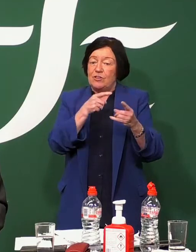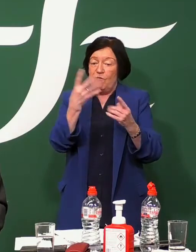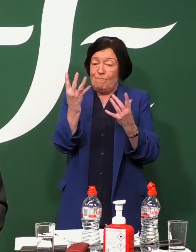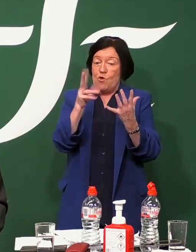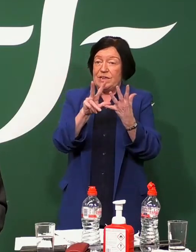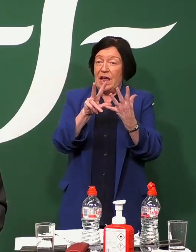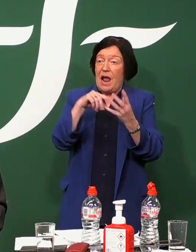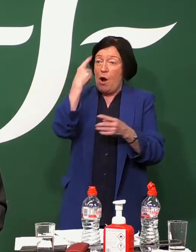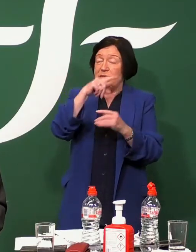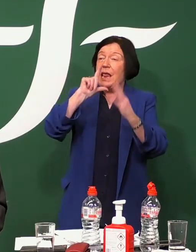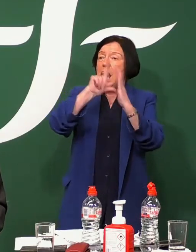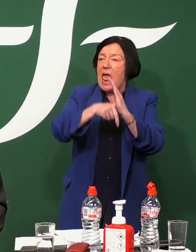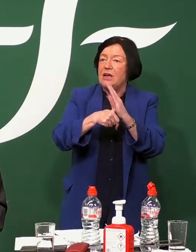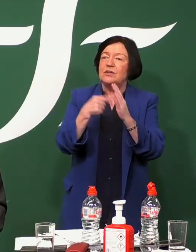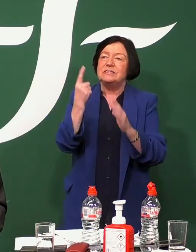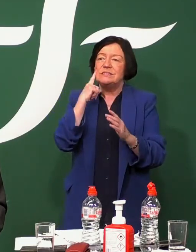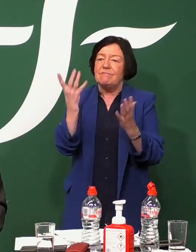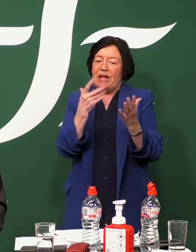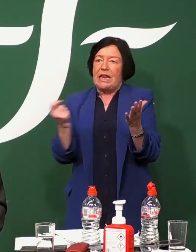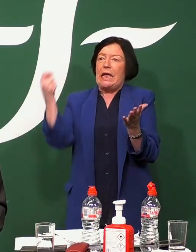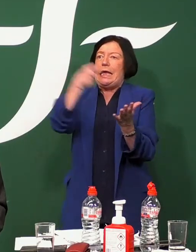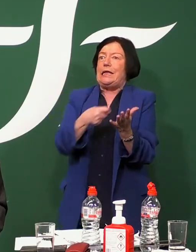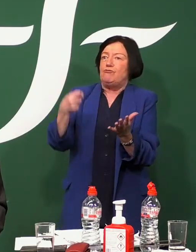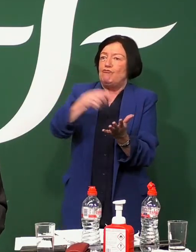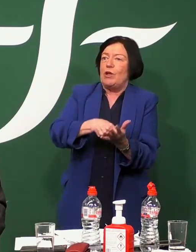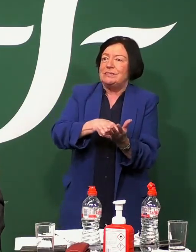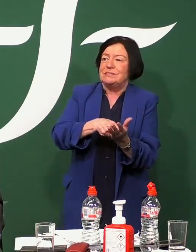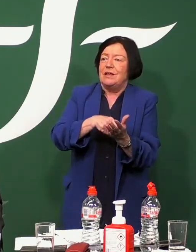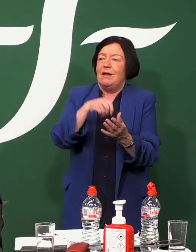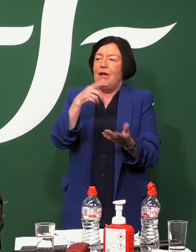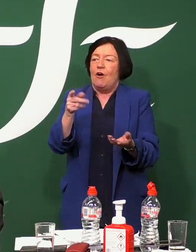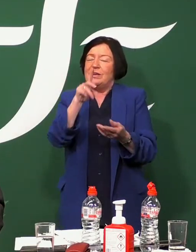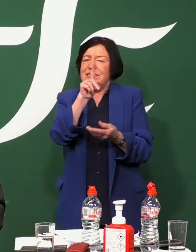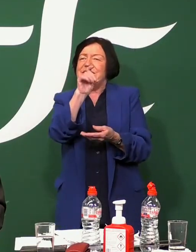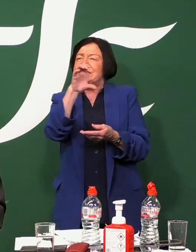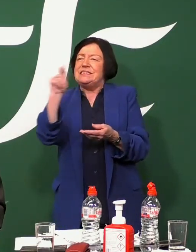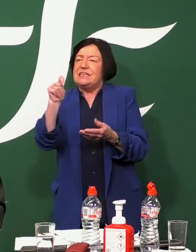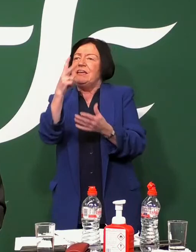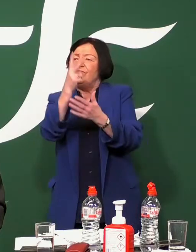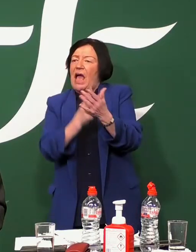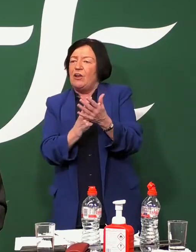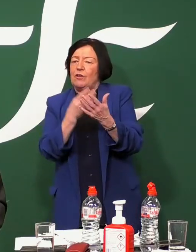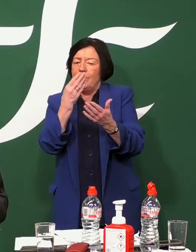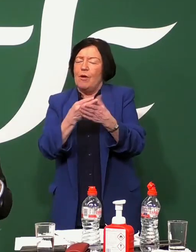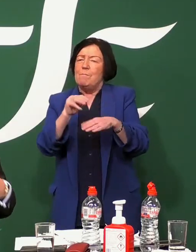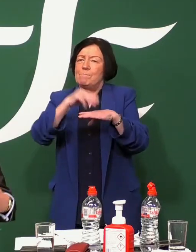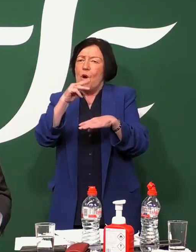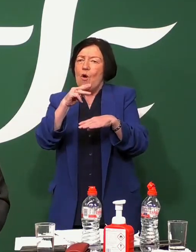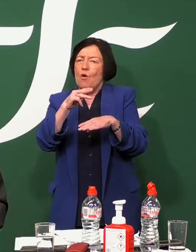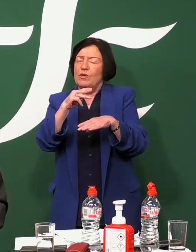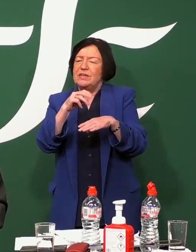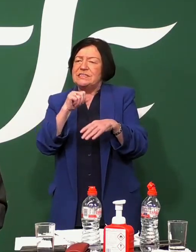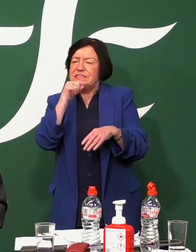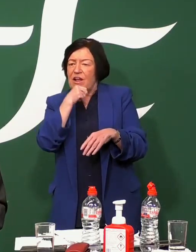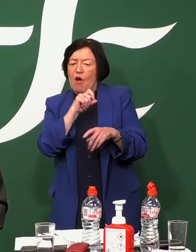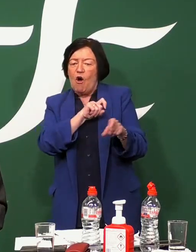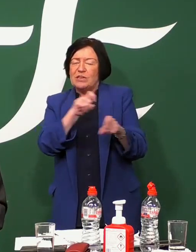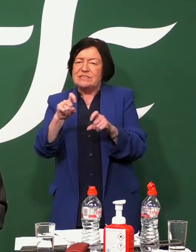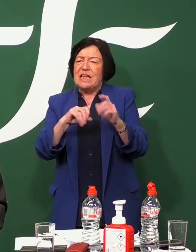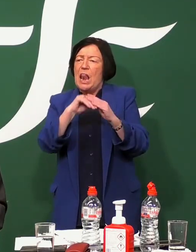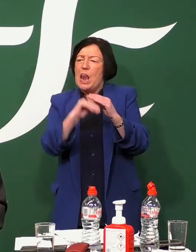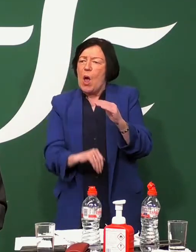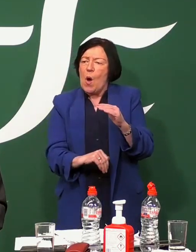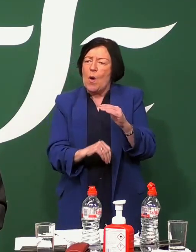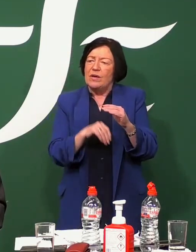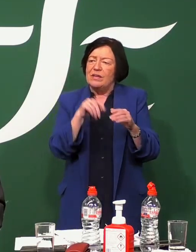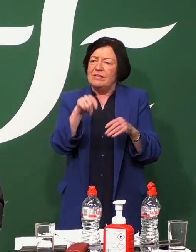hours later to see if there's any increase or reduced CT value implying a more acute infection, or whether it still stays low, implying there's